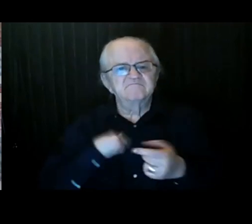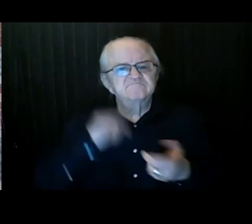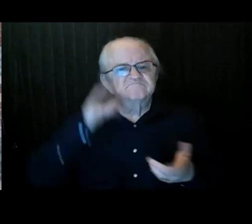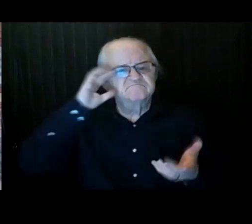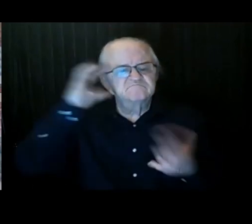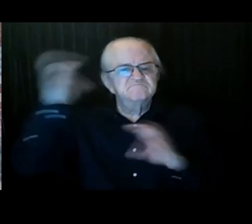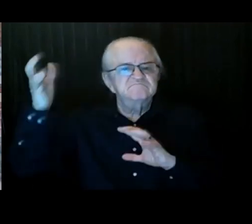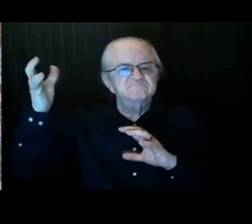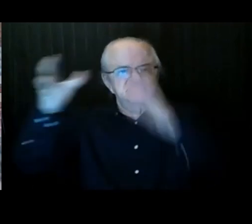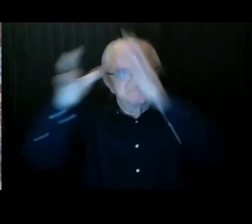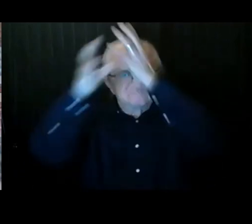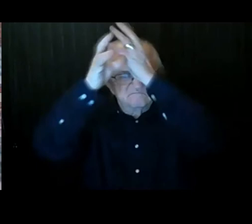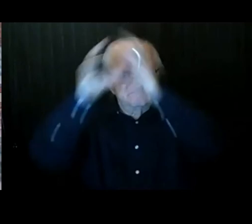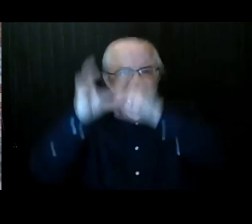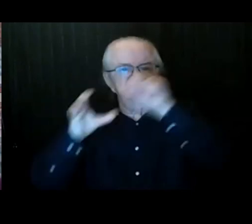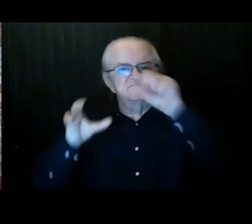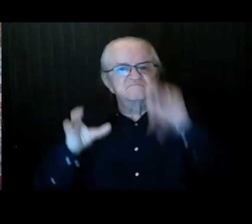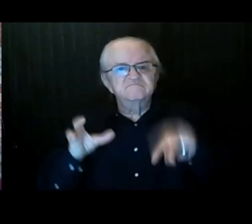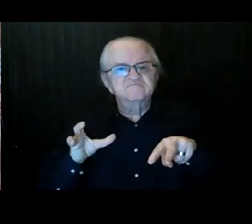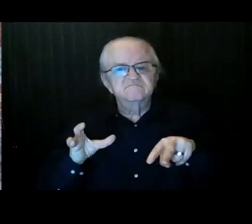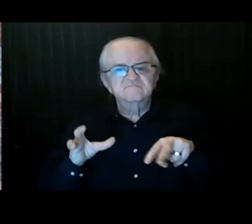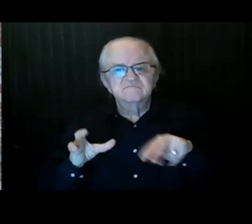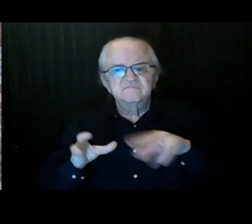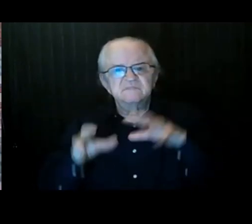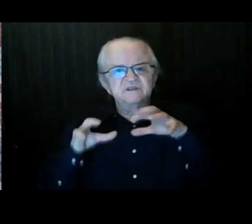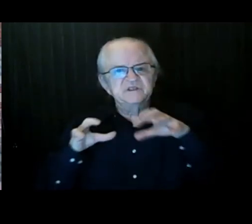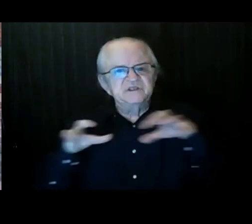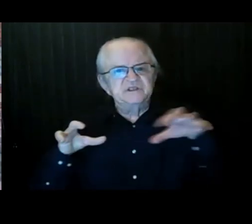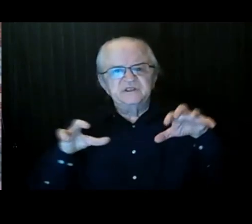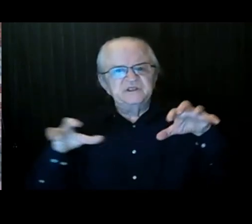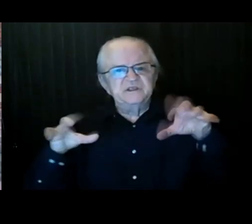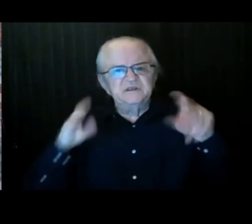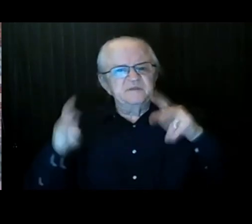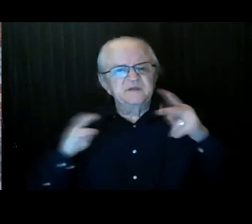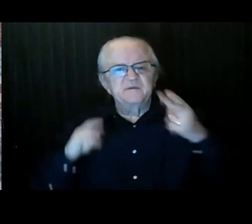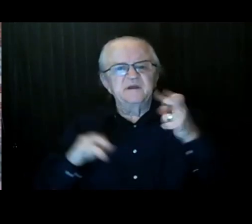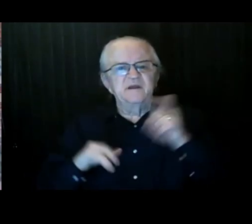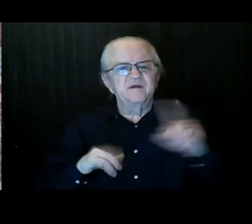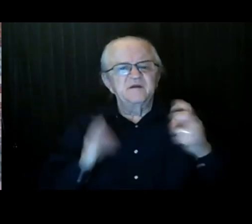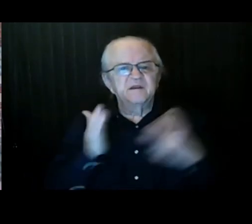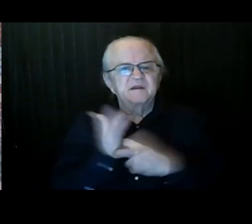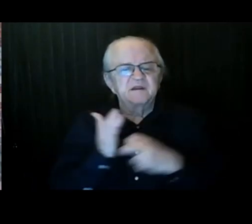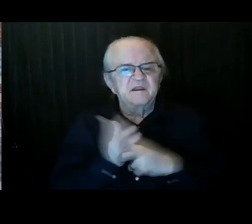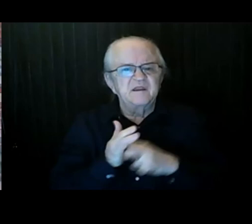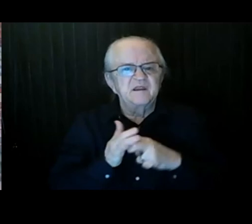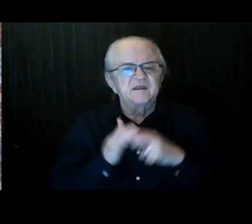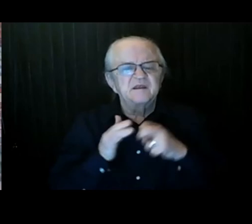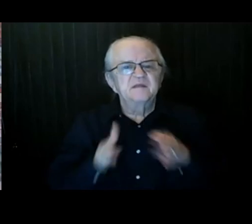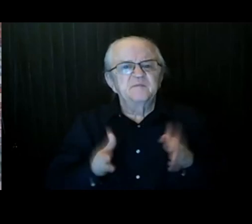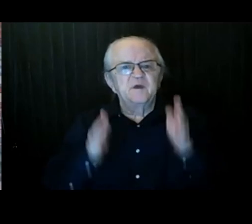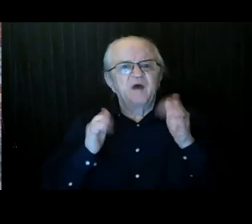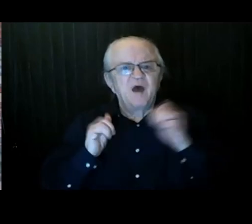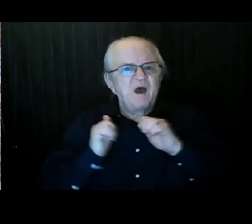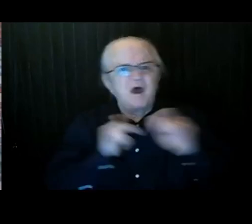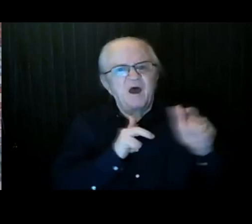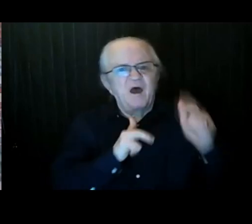Pepe got out of the car, and there were just tons of people around, and he walked up to a ticket booth, and everybody knew his name, the name